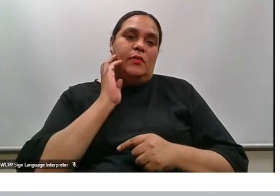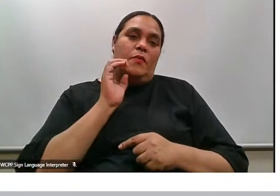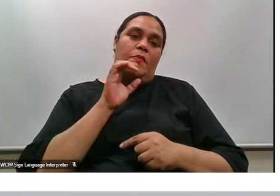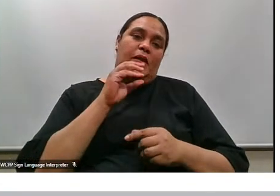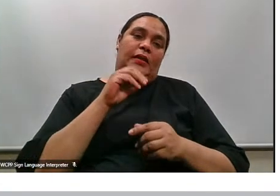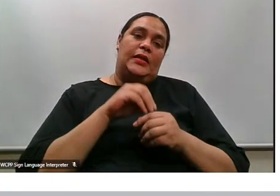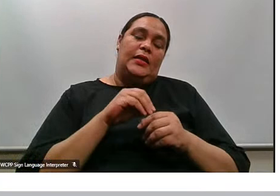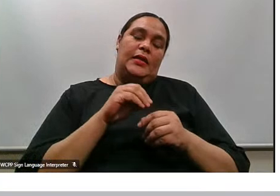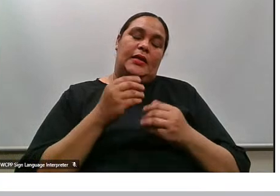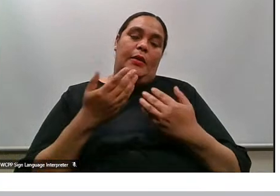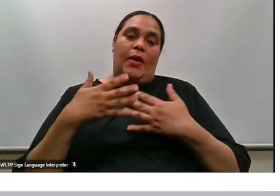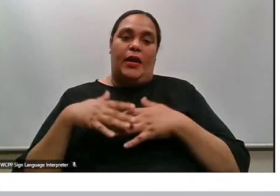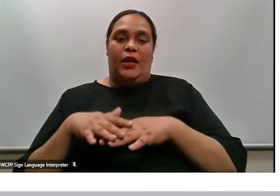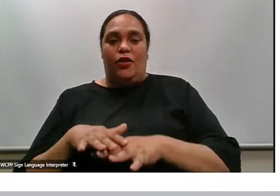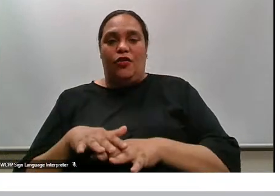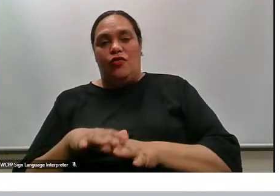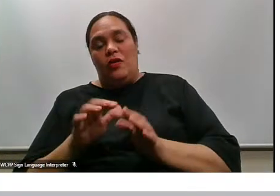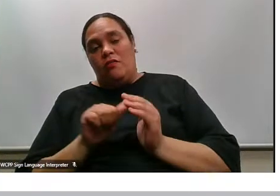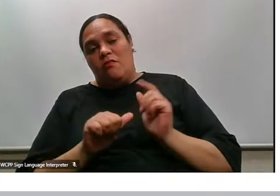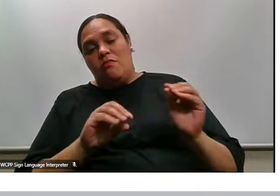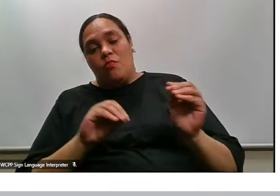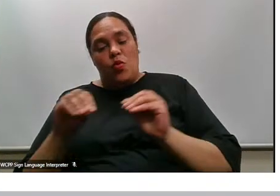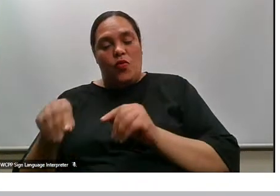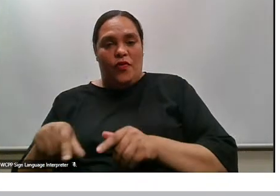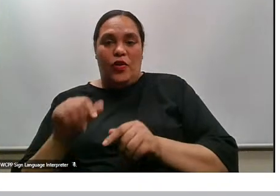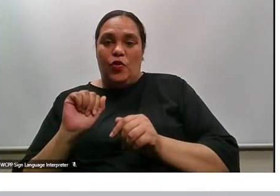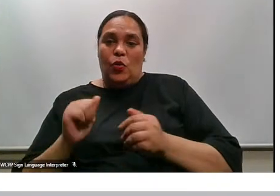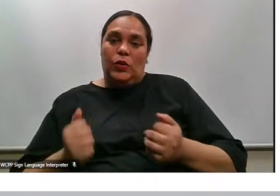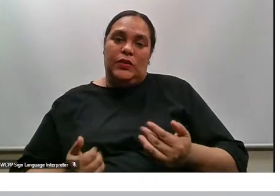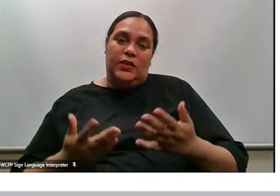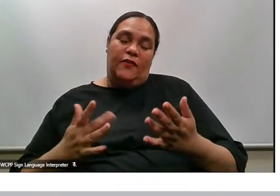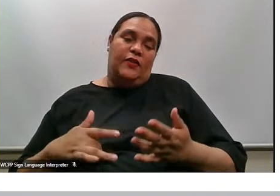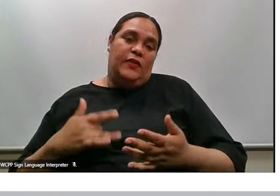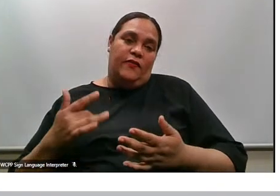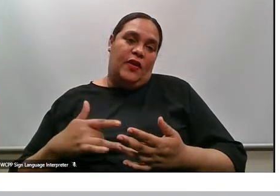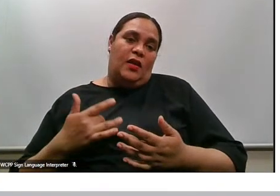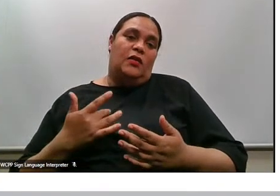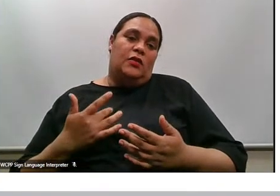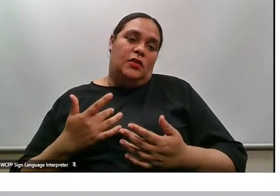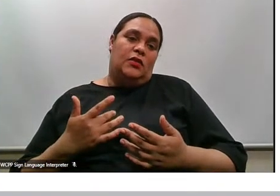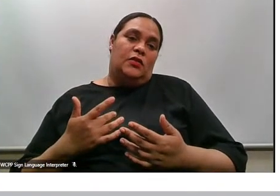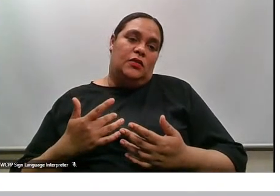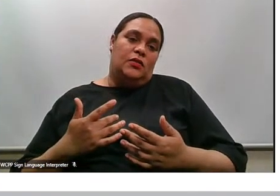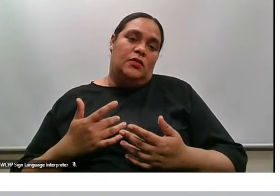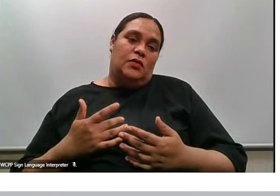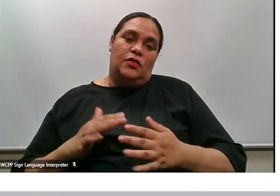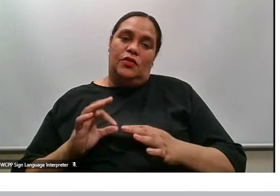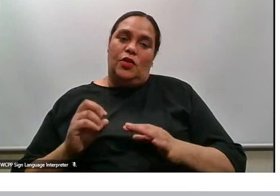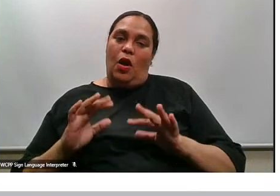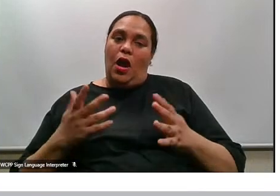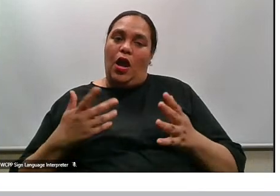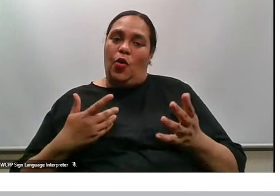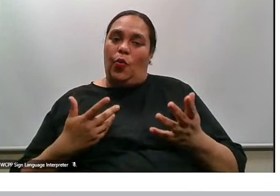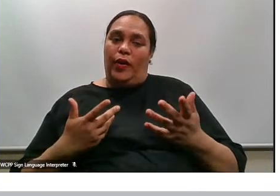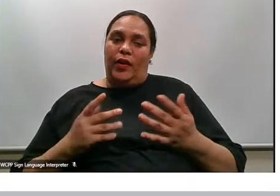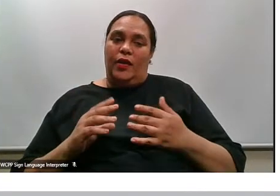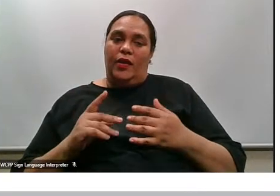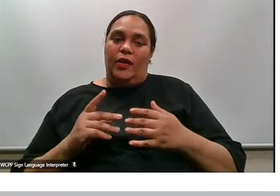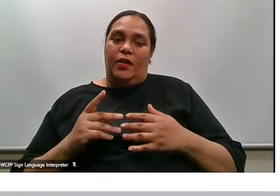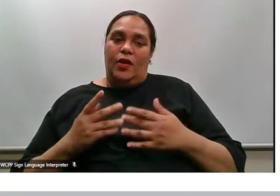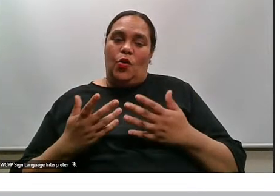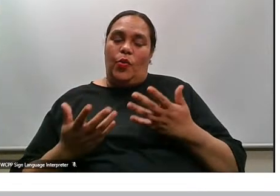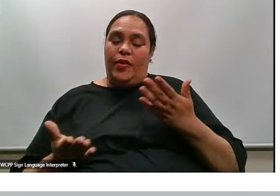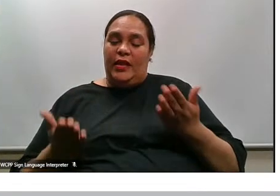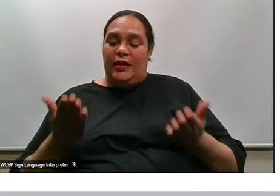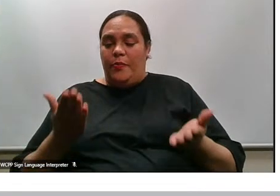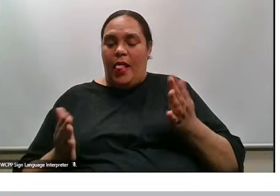in-migration, and I'm sure your services would have felt that. So how are we dealing with this with this balance?